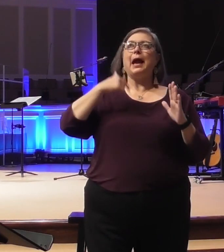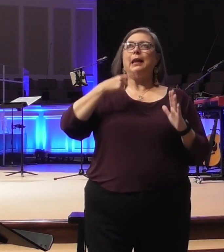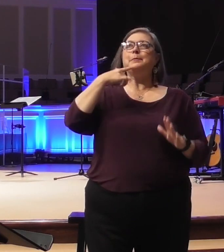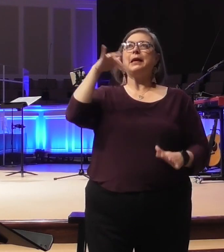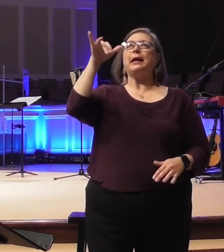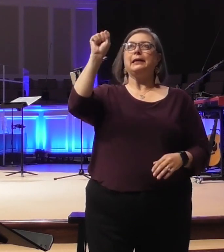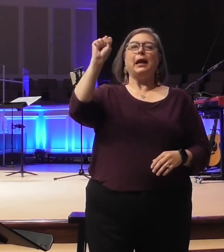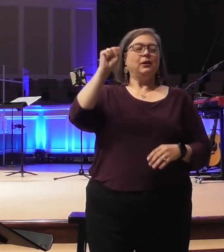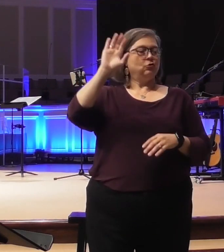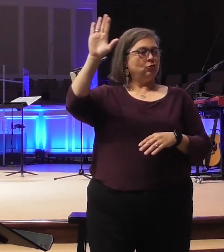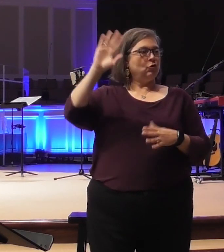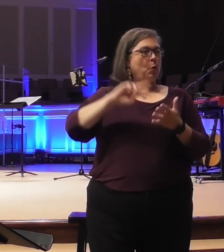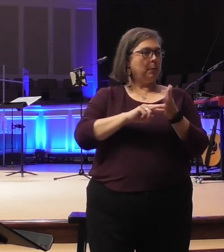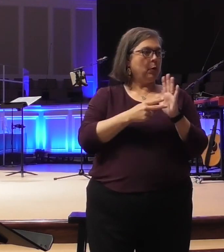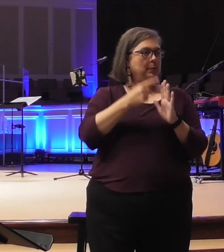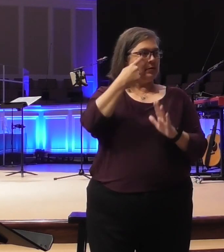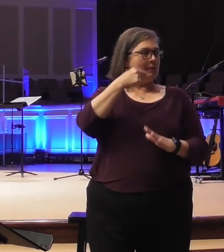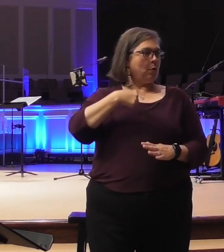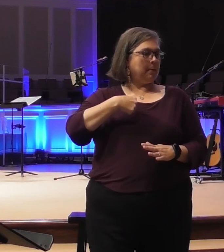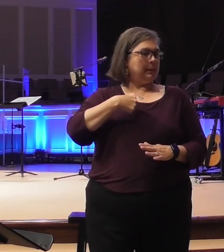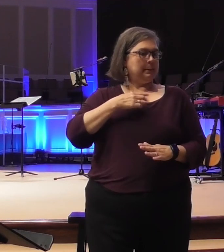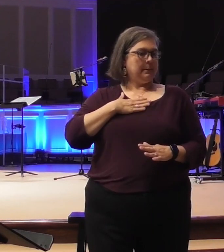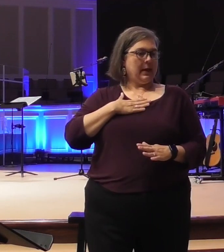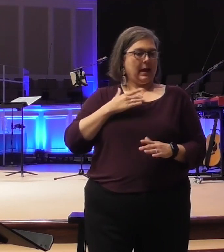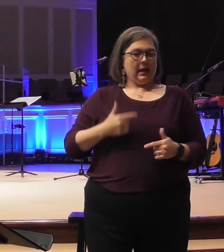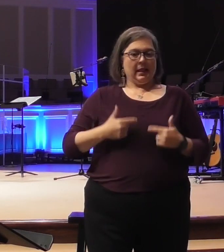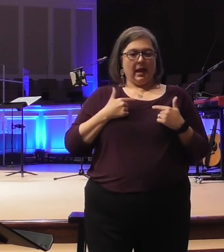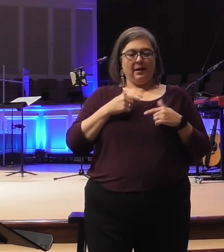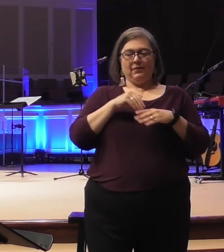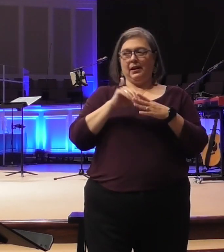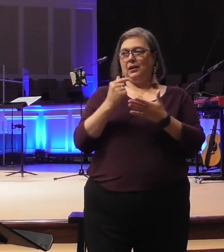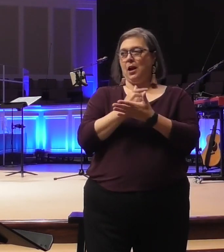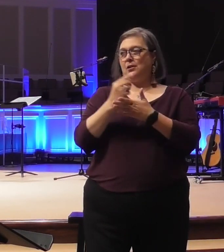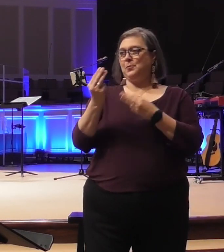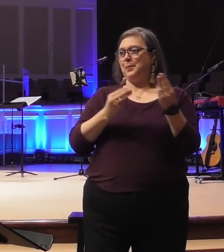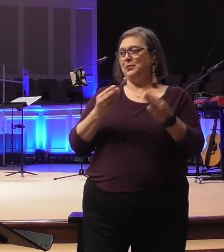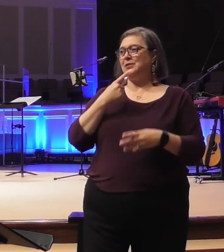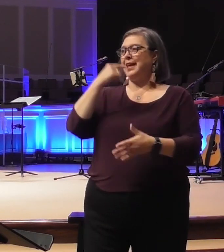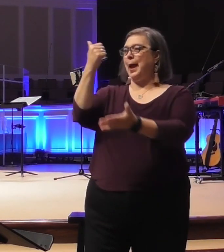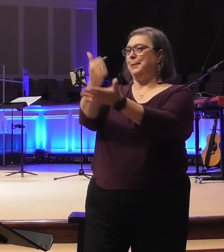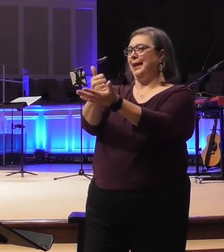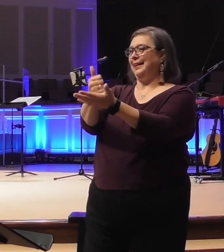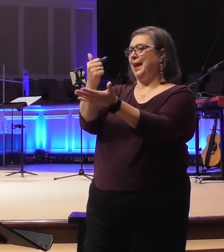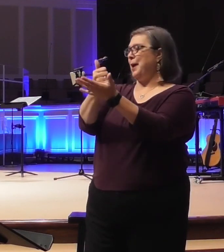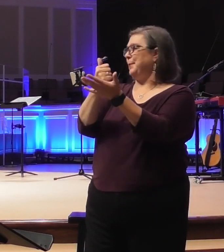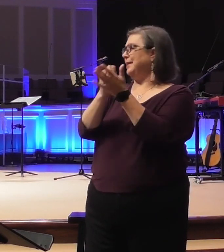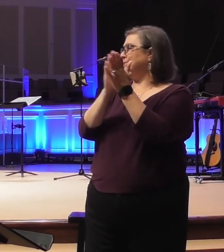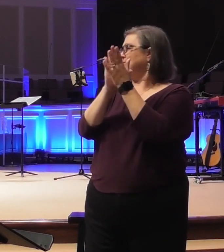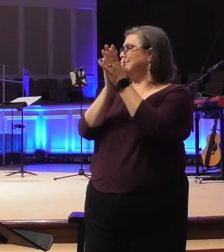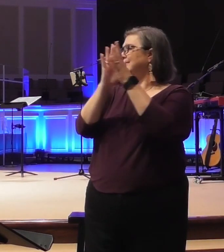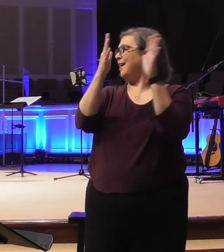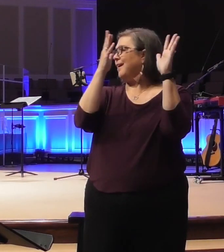yes to your purposes for my life, for gospel ministry. Would you say amen? Amen. Amen. Amen.